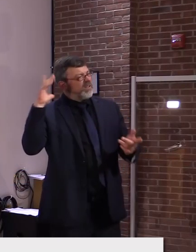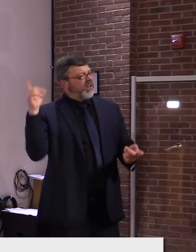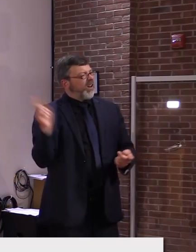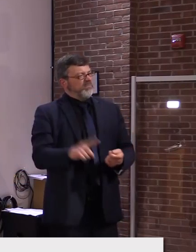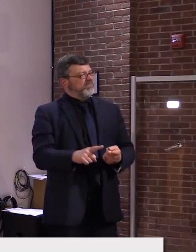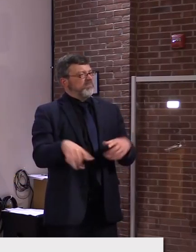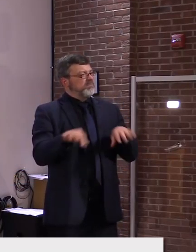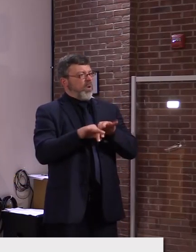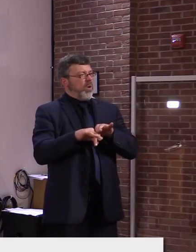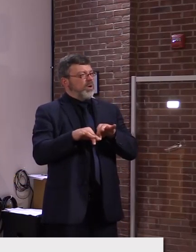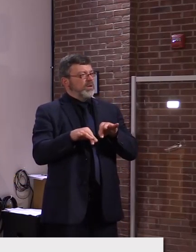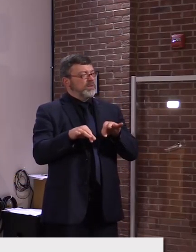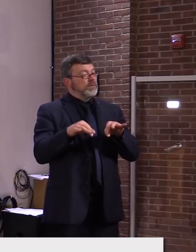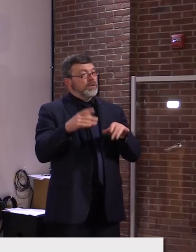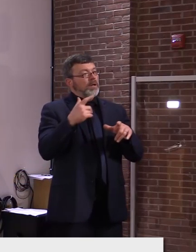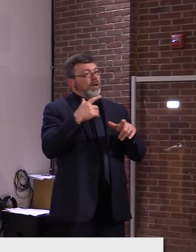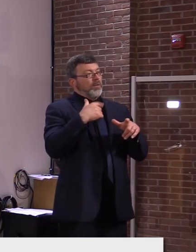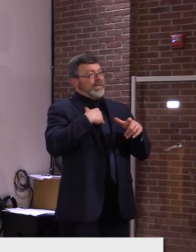Thank you.